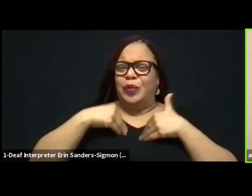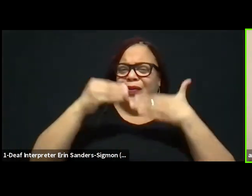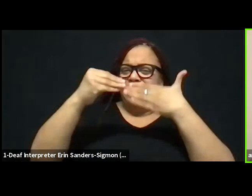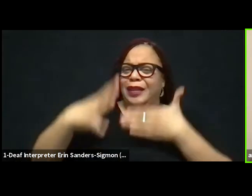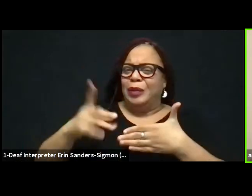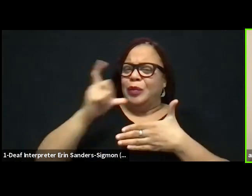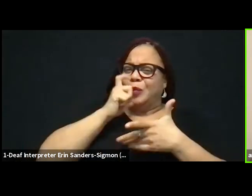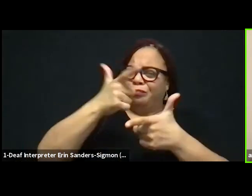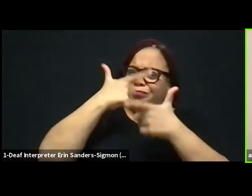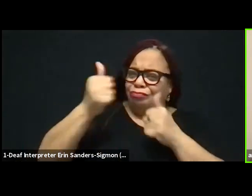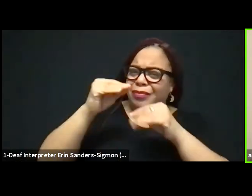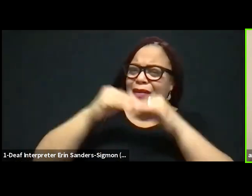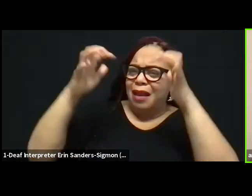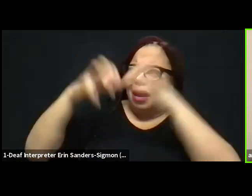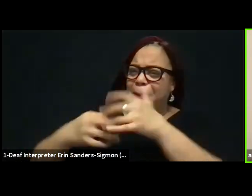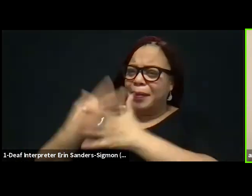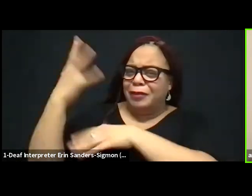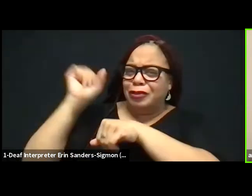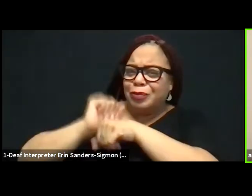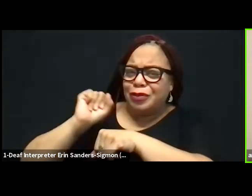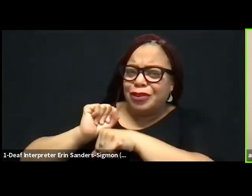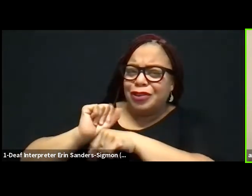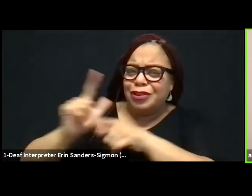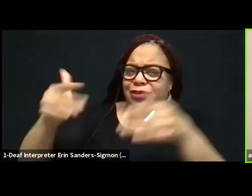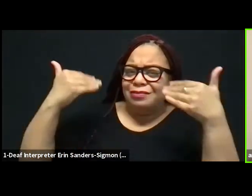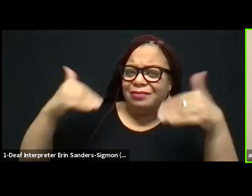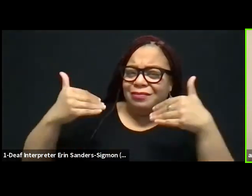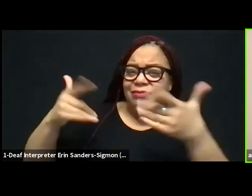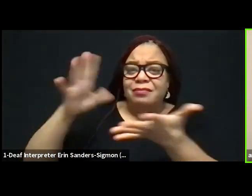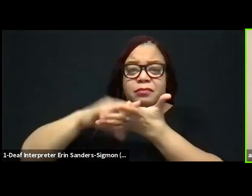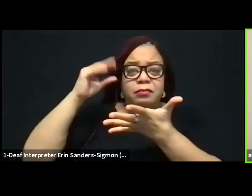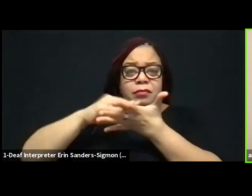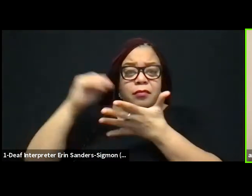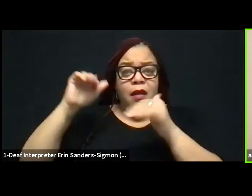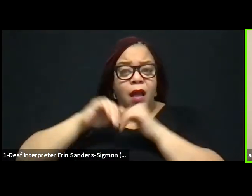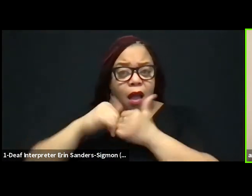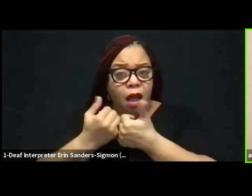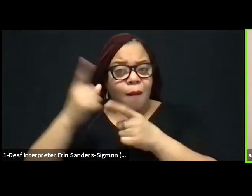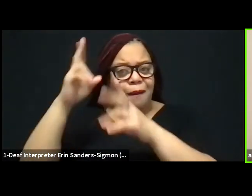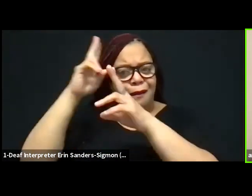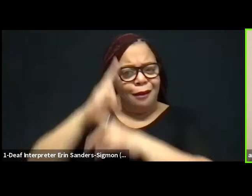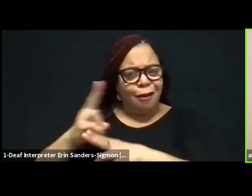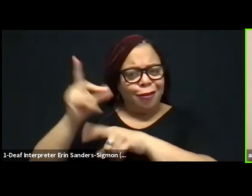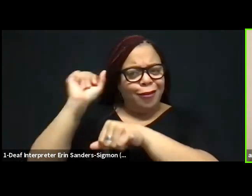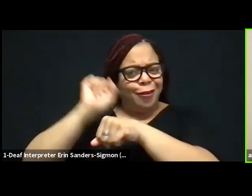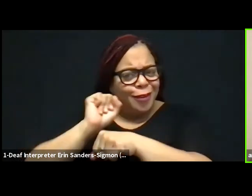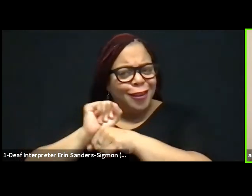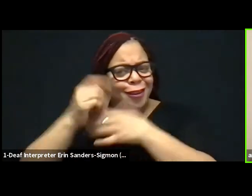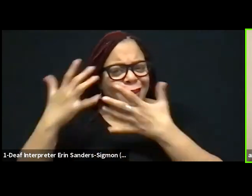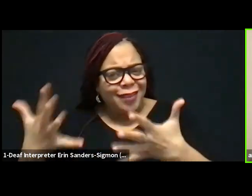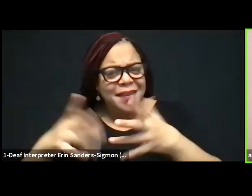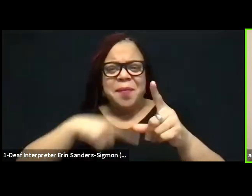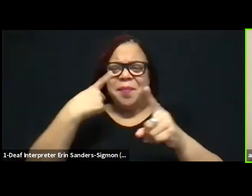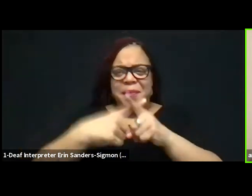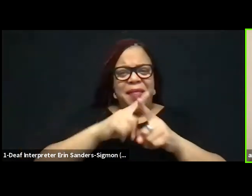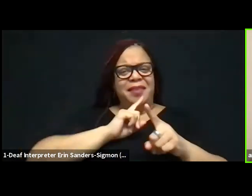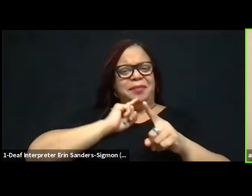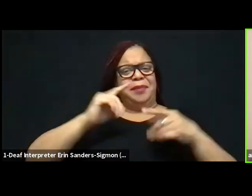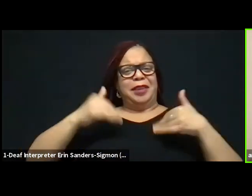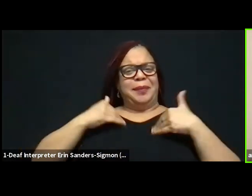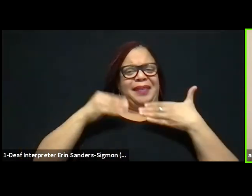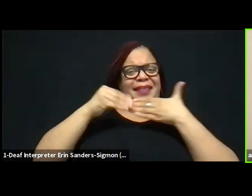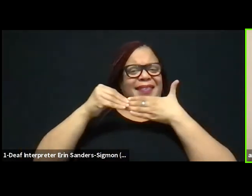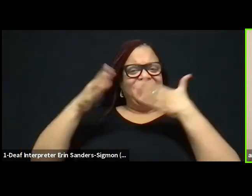with youth leaders that were becoming their abolitionists themselves and emphasizing their own